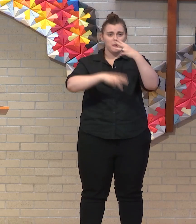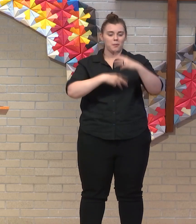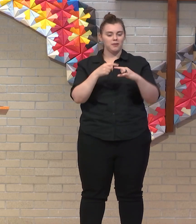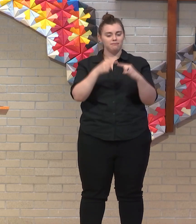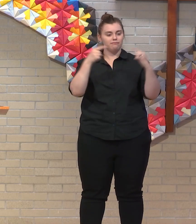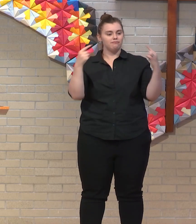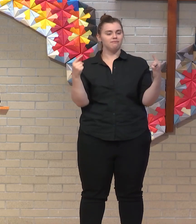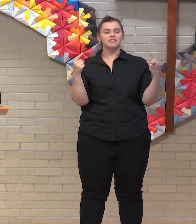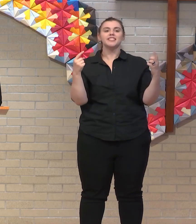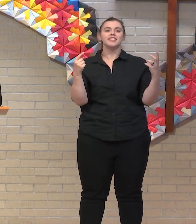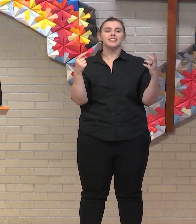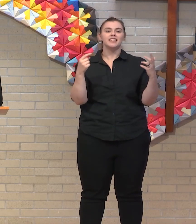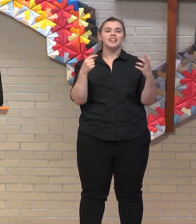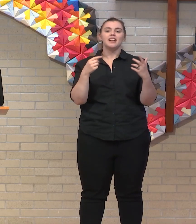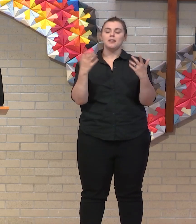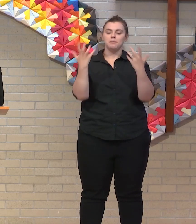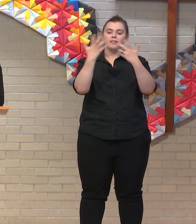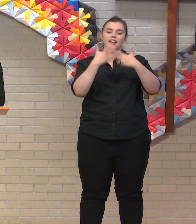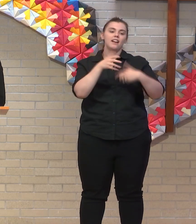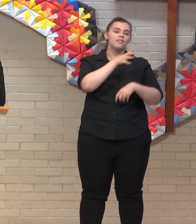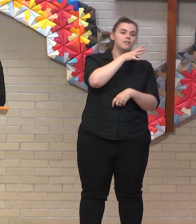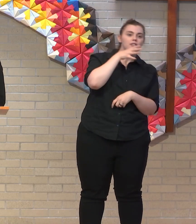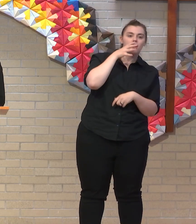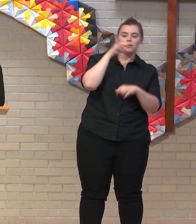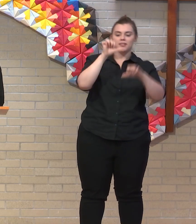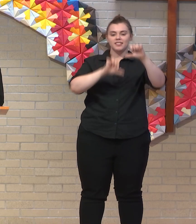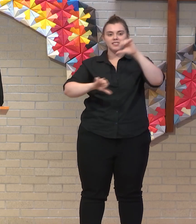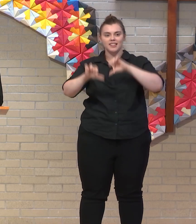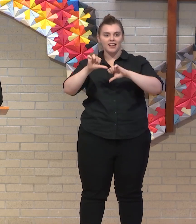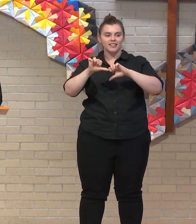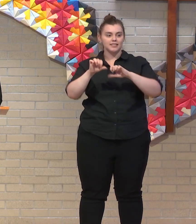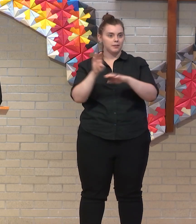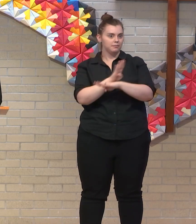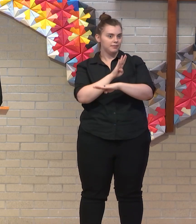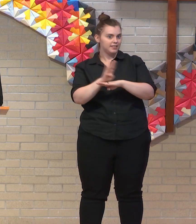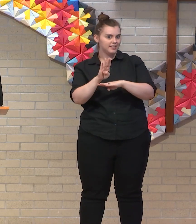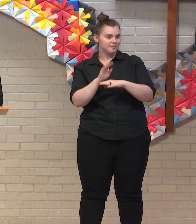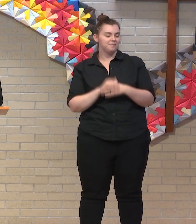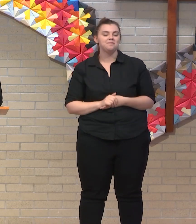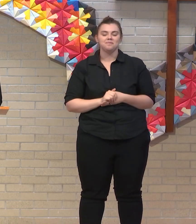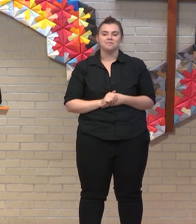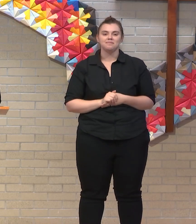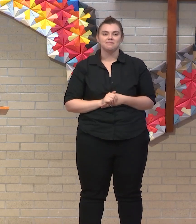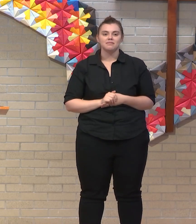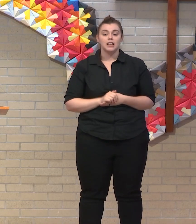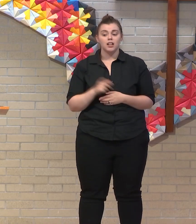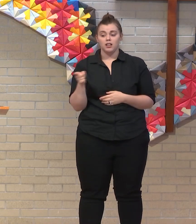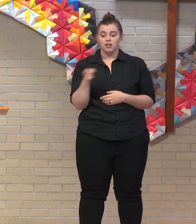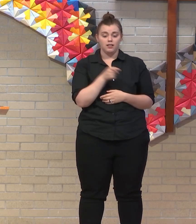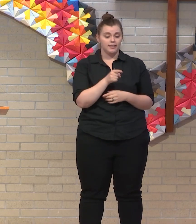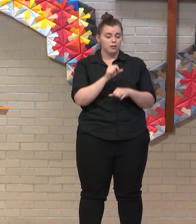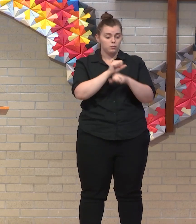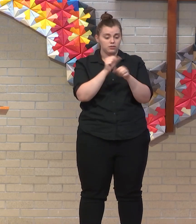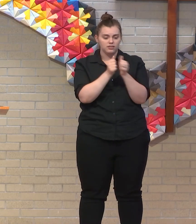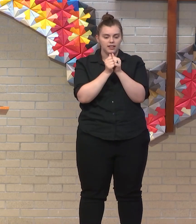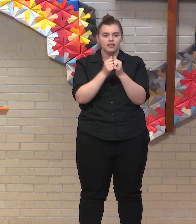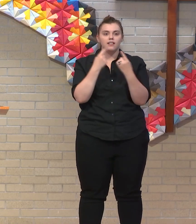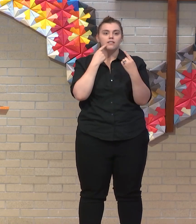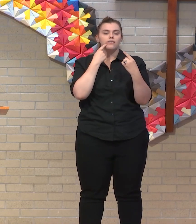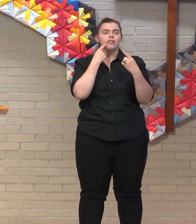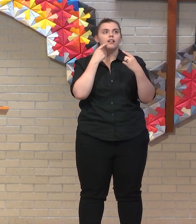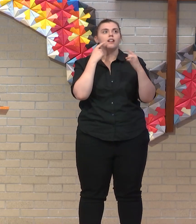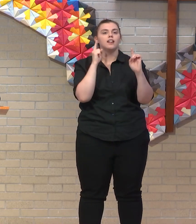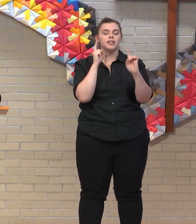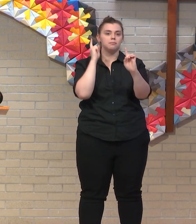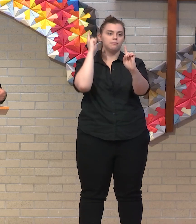blending science, farming, and entrepreneurship. Building upon each other's work, they finally achieved